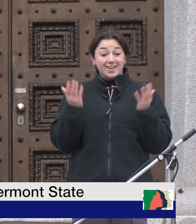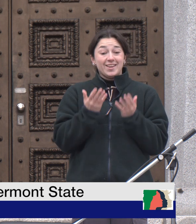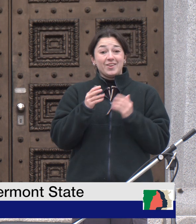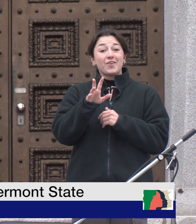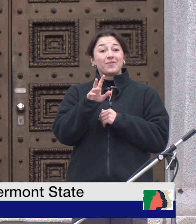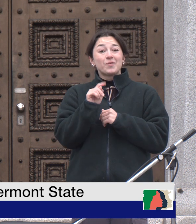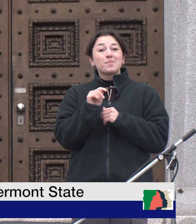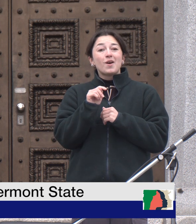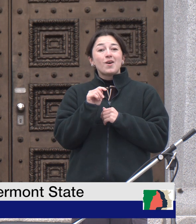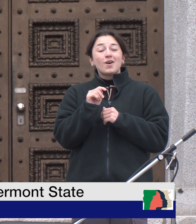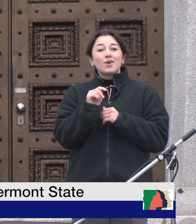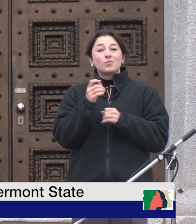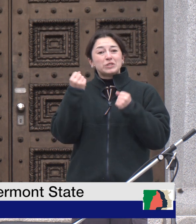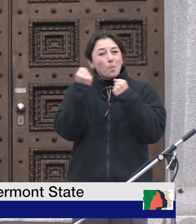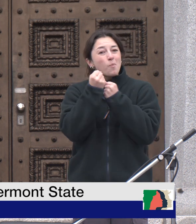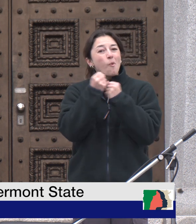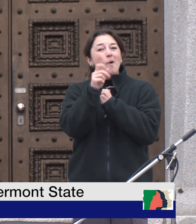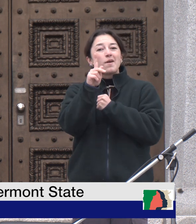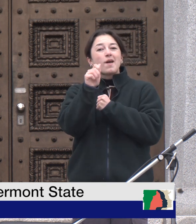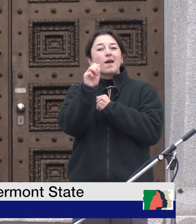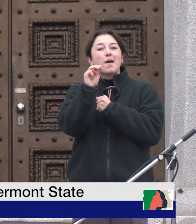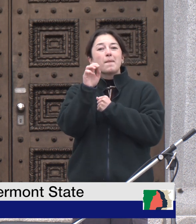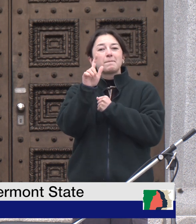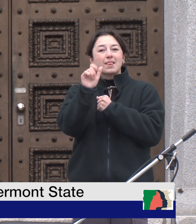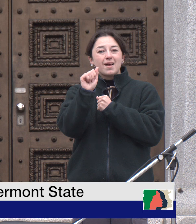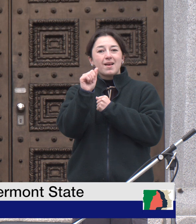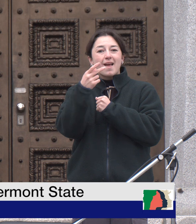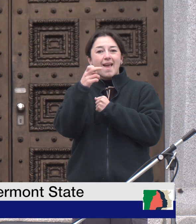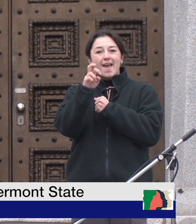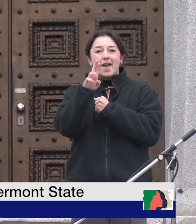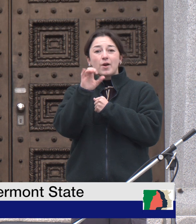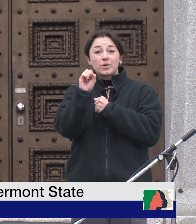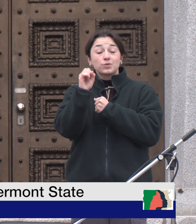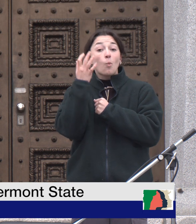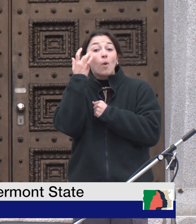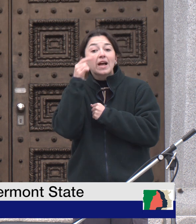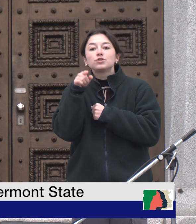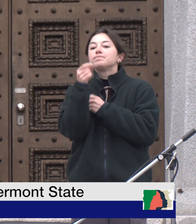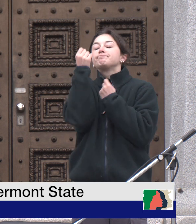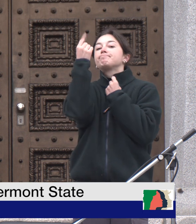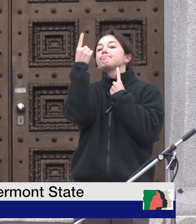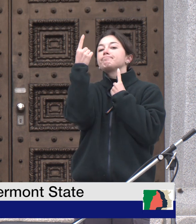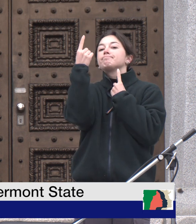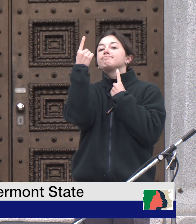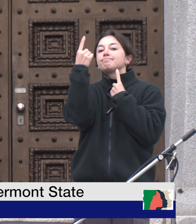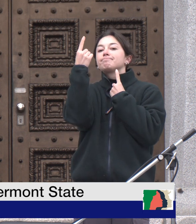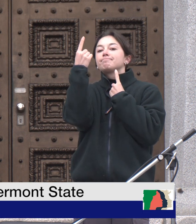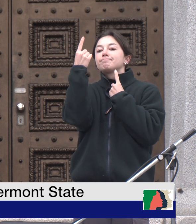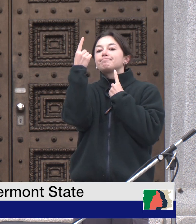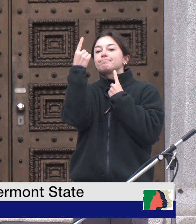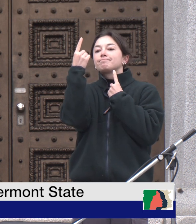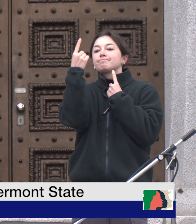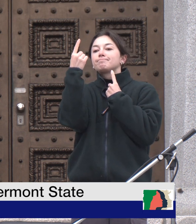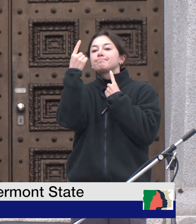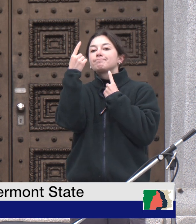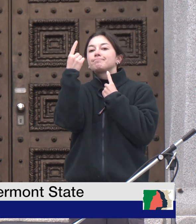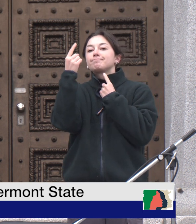Kamala Harris who understands that. And we have a candidate in the person whose name will not be